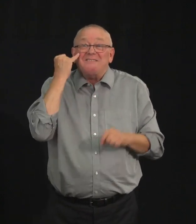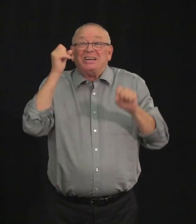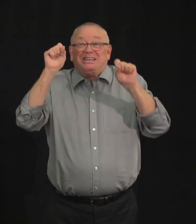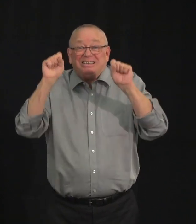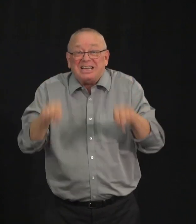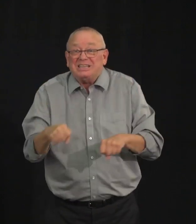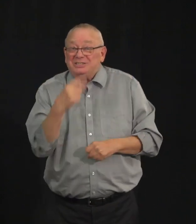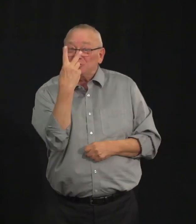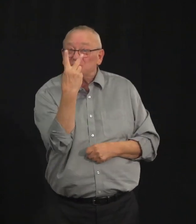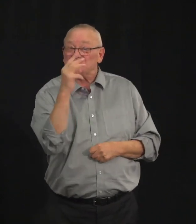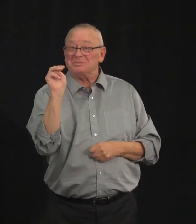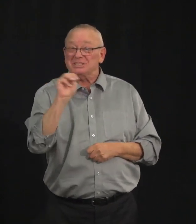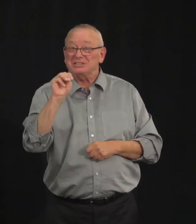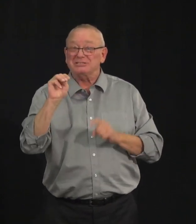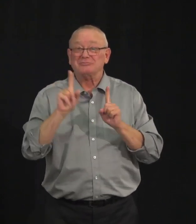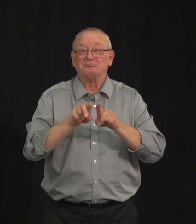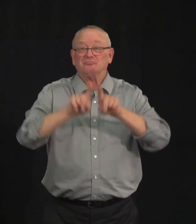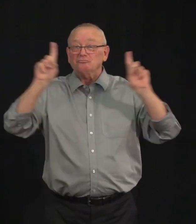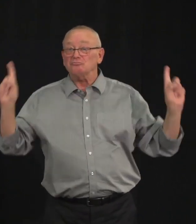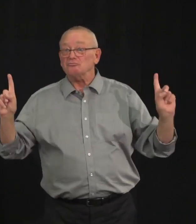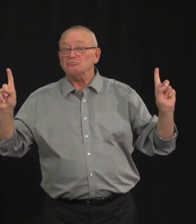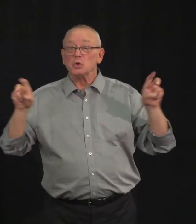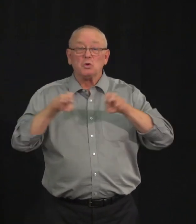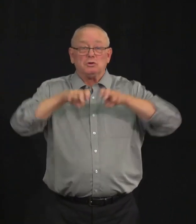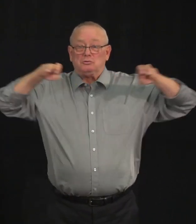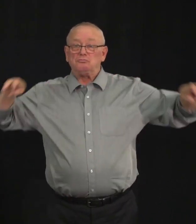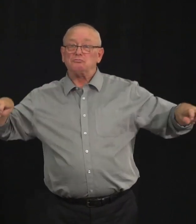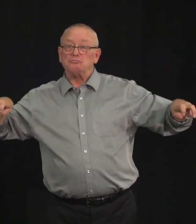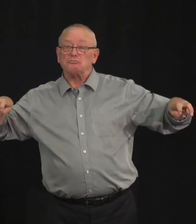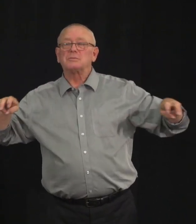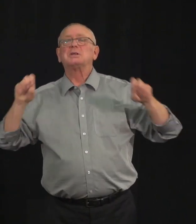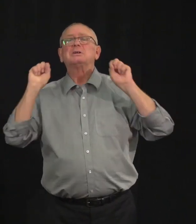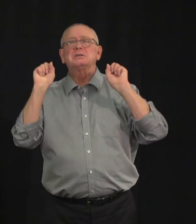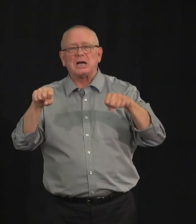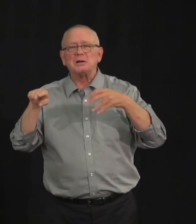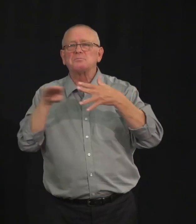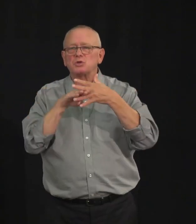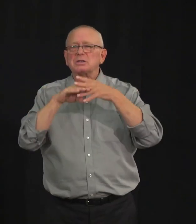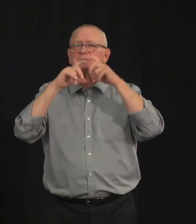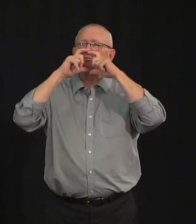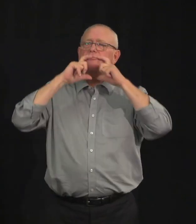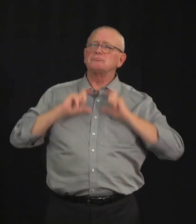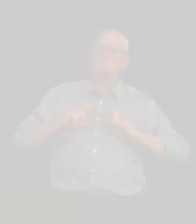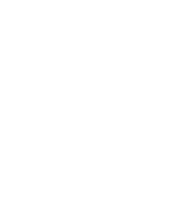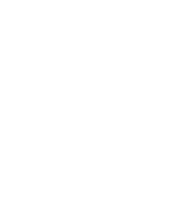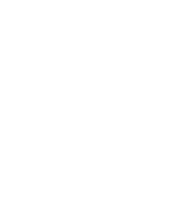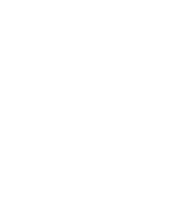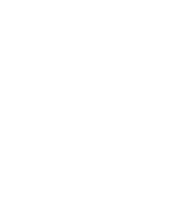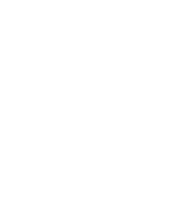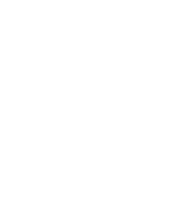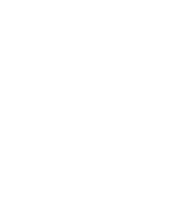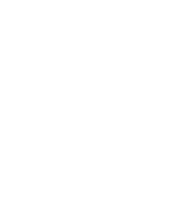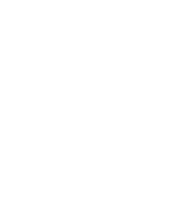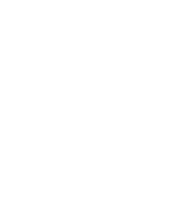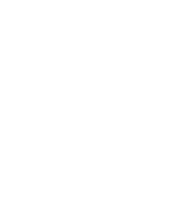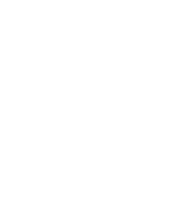they are seated and not facing each other, and desks are spaced as widely apart as possible.